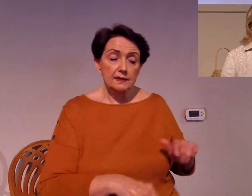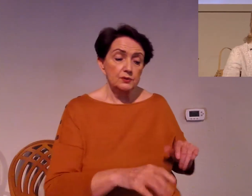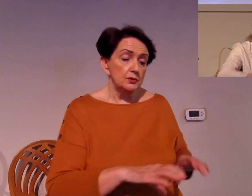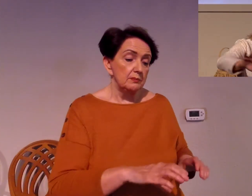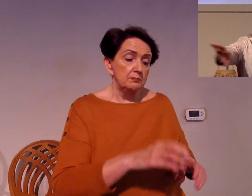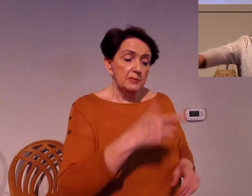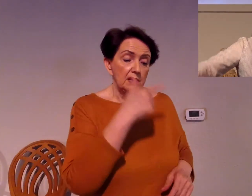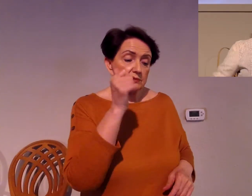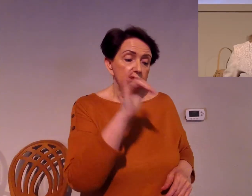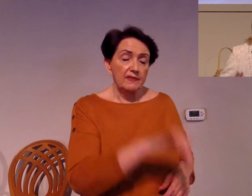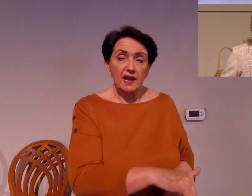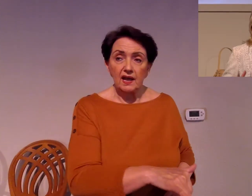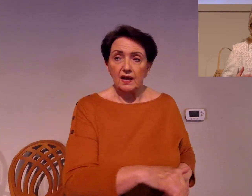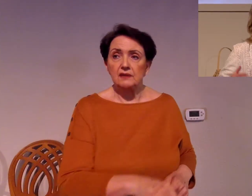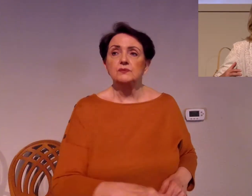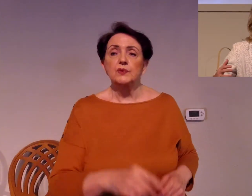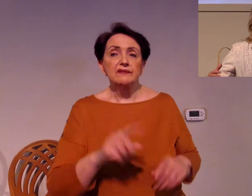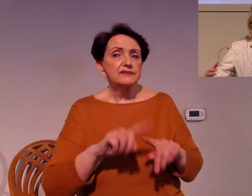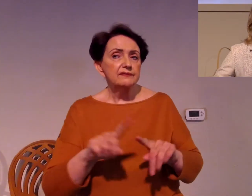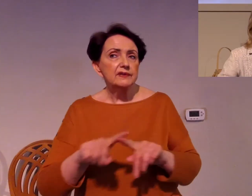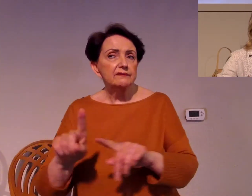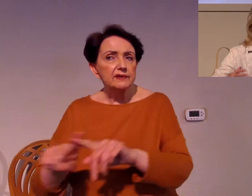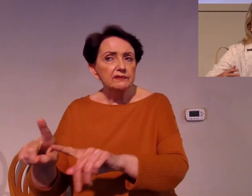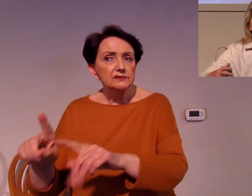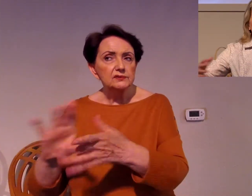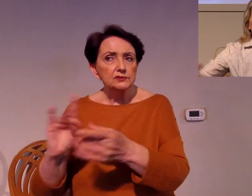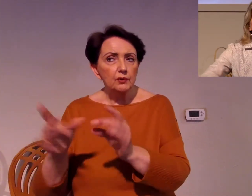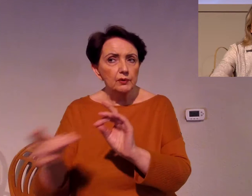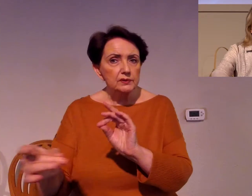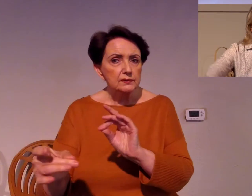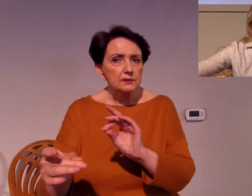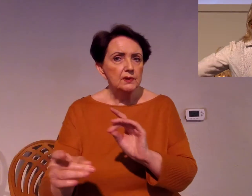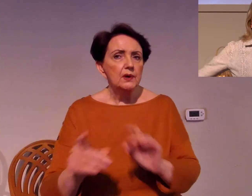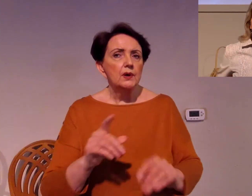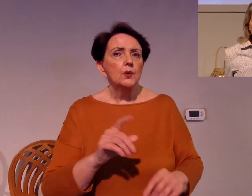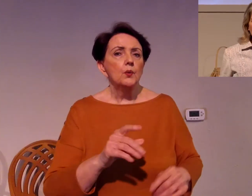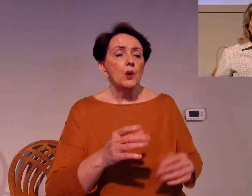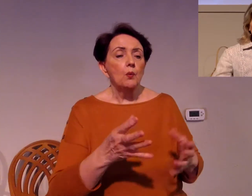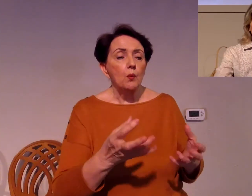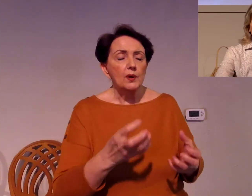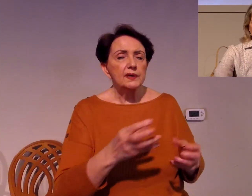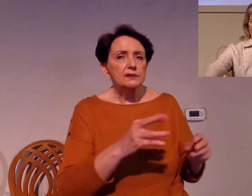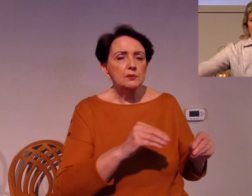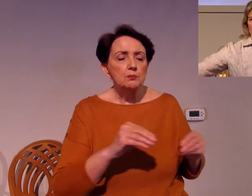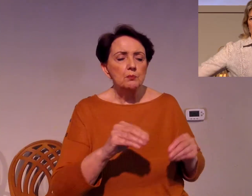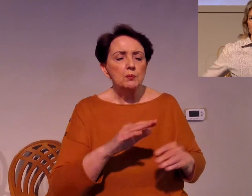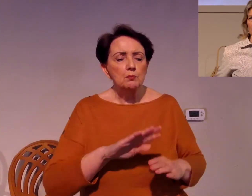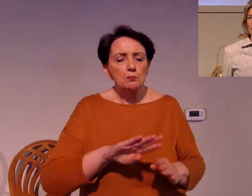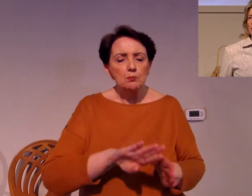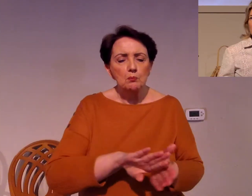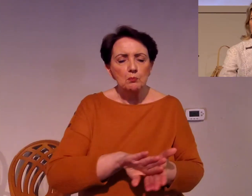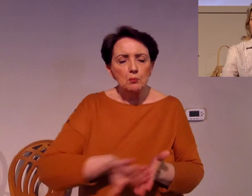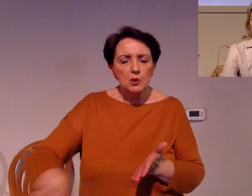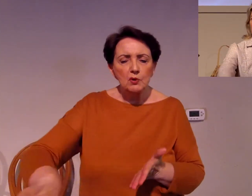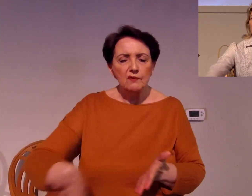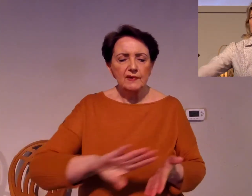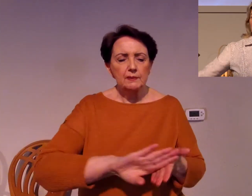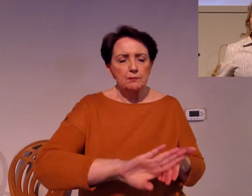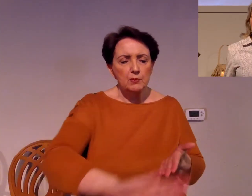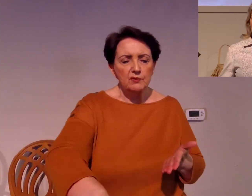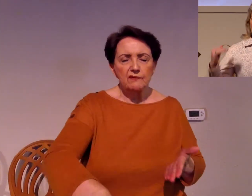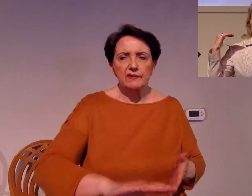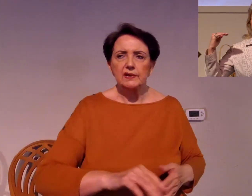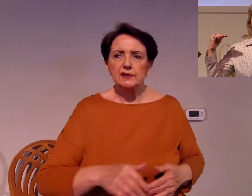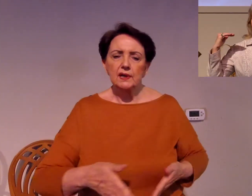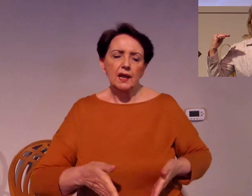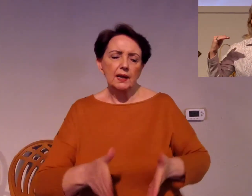There are these stories. Okay, so we're incrementally wanting to move this stuff out of the way. Not let